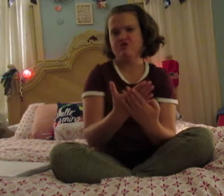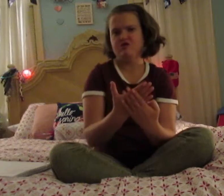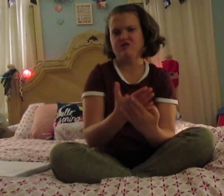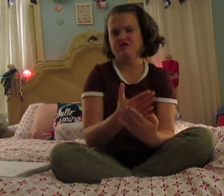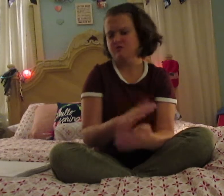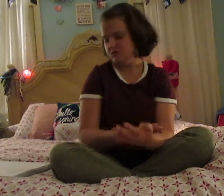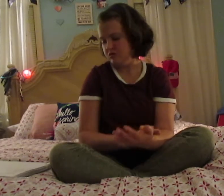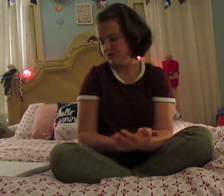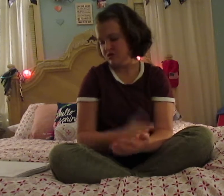good?